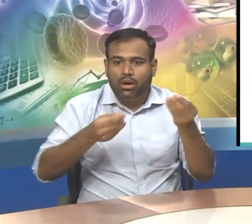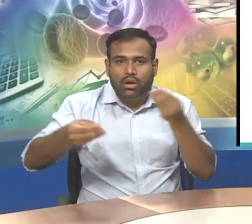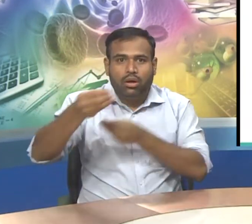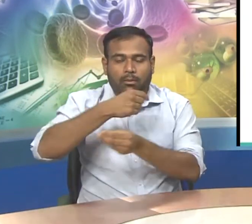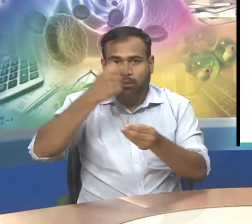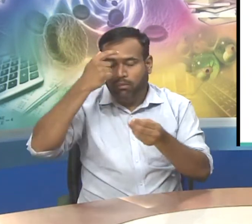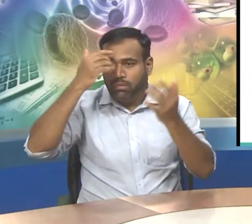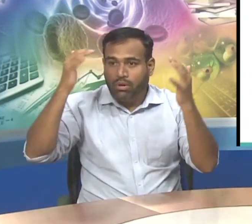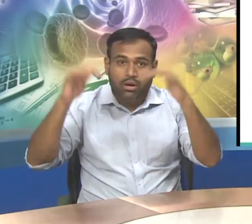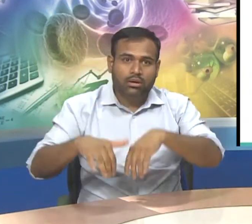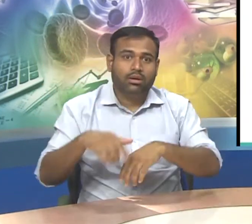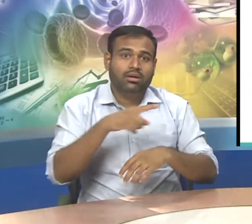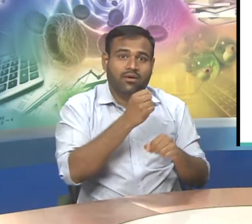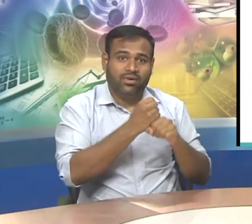governor.